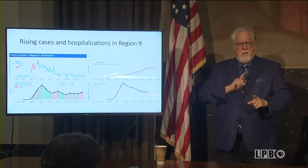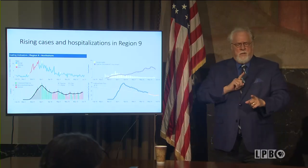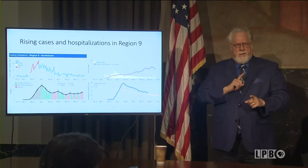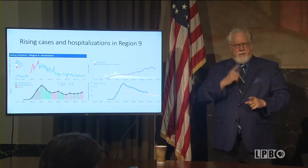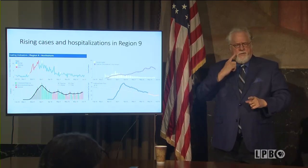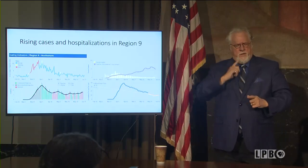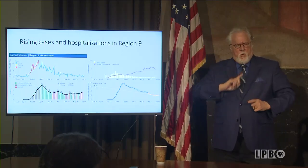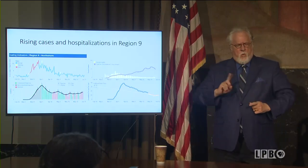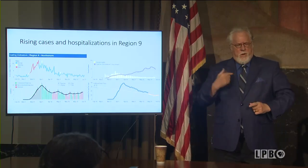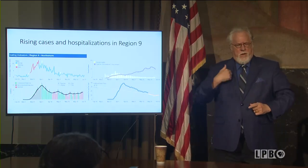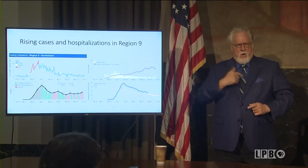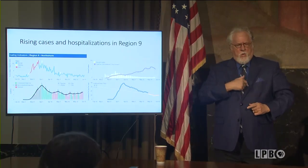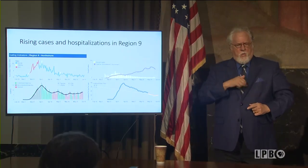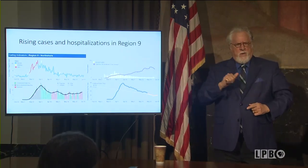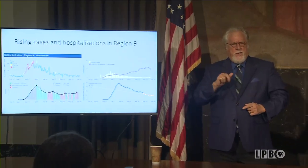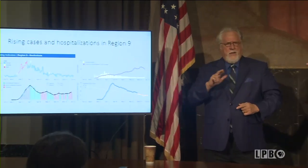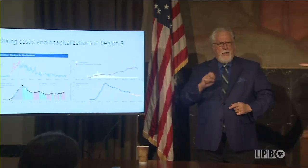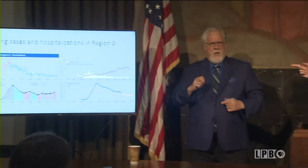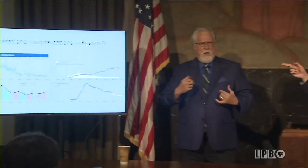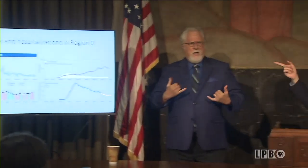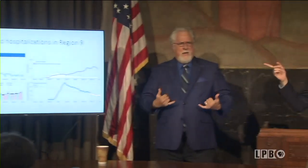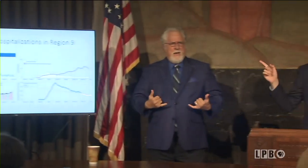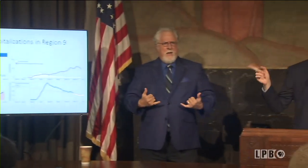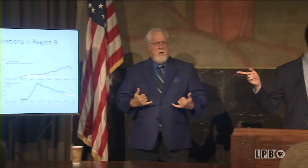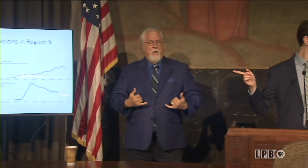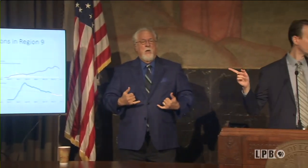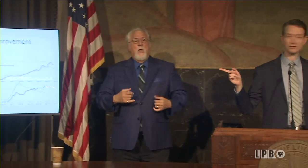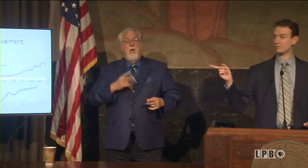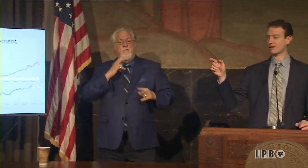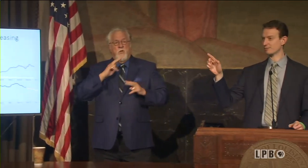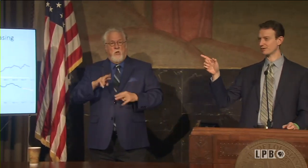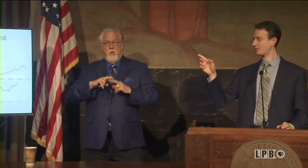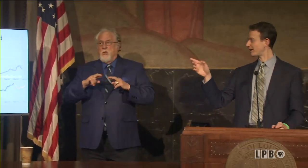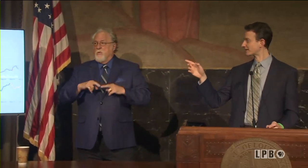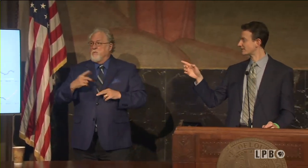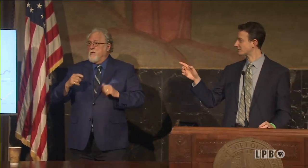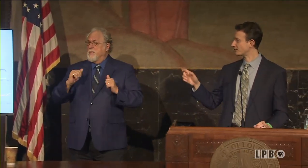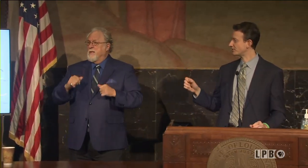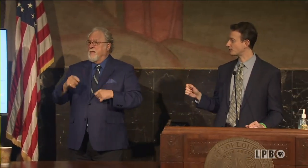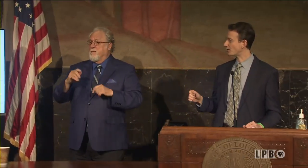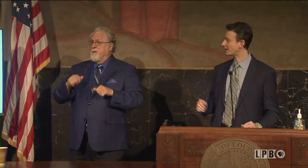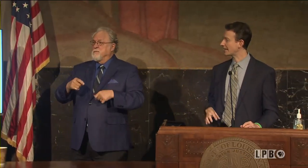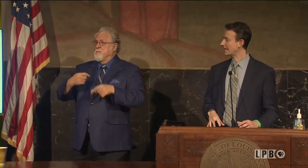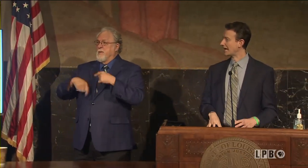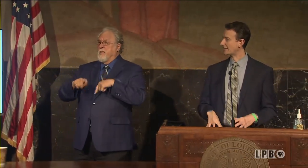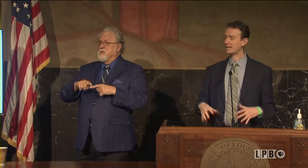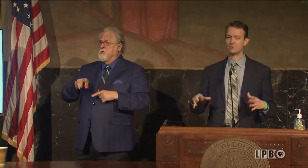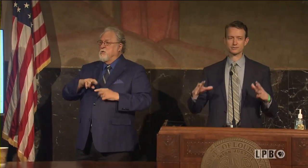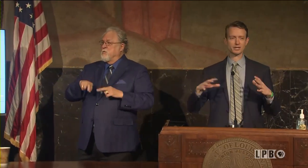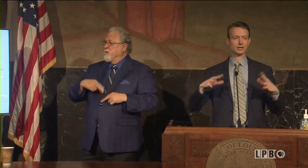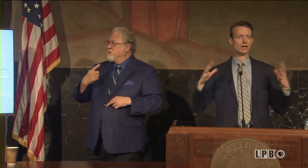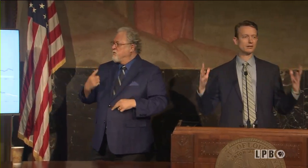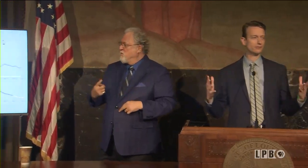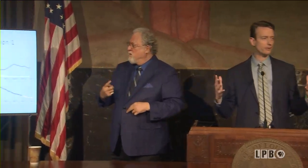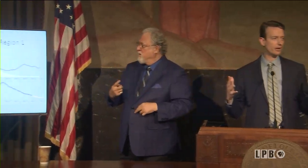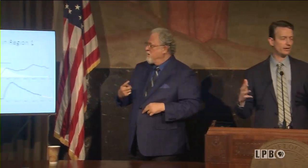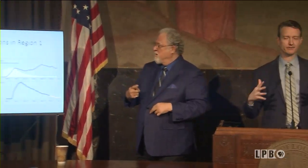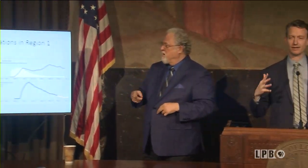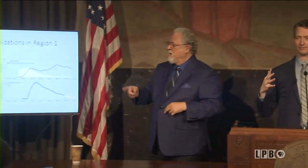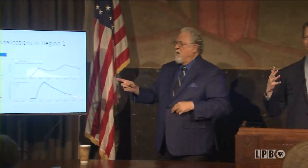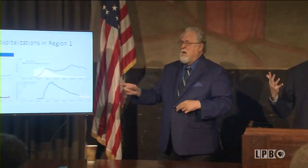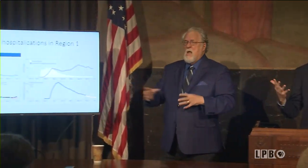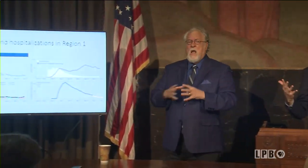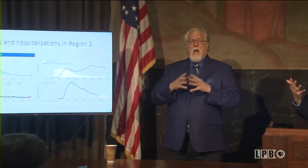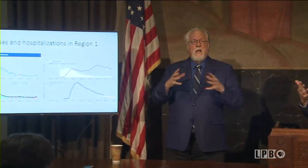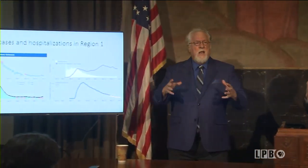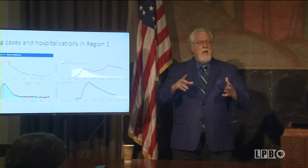about where we are as a state. And if we go to Region 1, I don't know if it's possible to go back to Region 1, I think there's been a lot